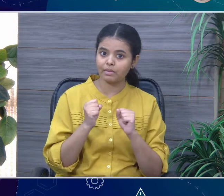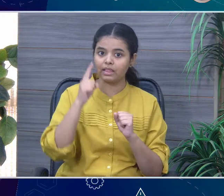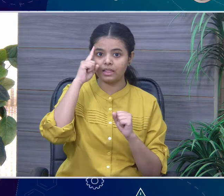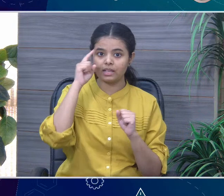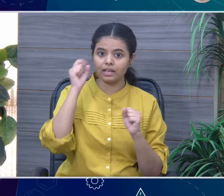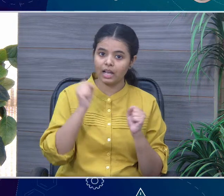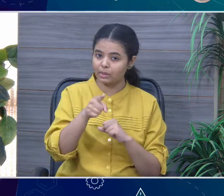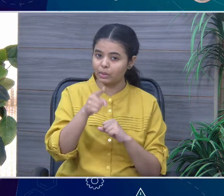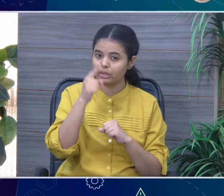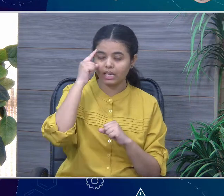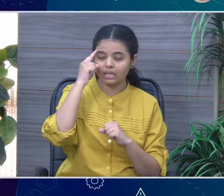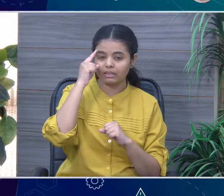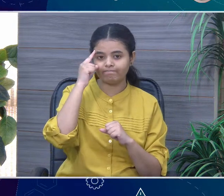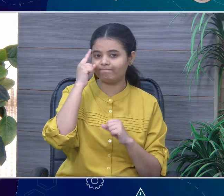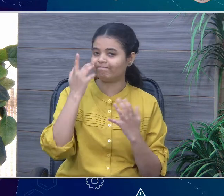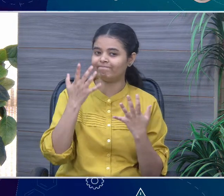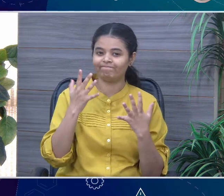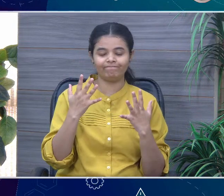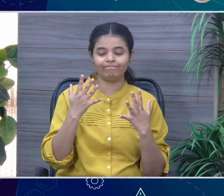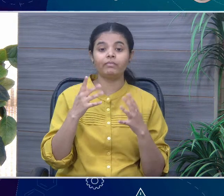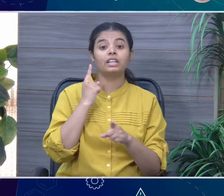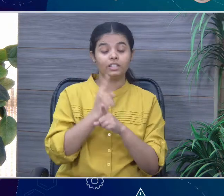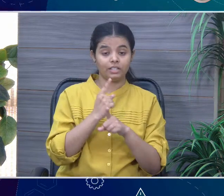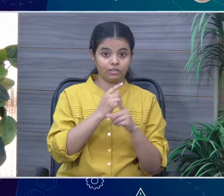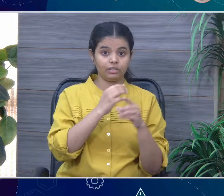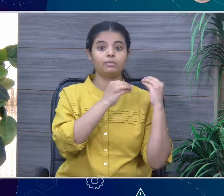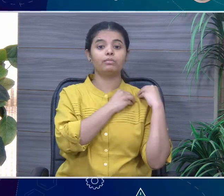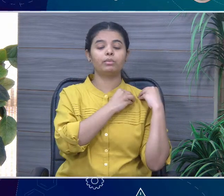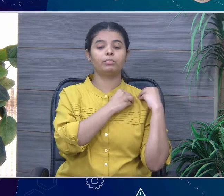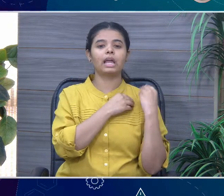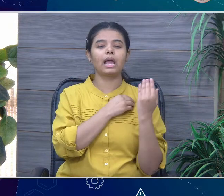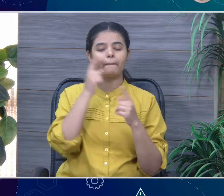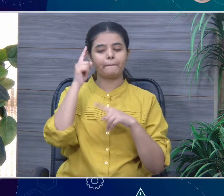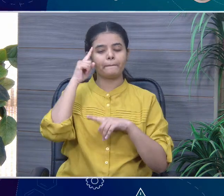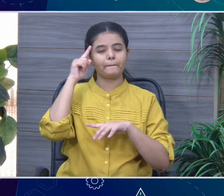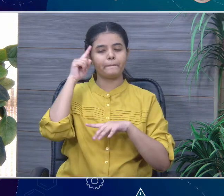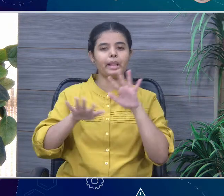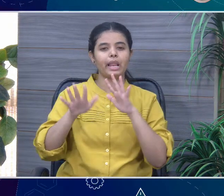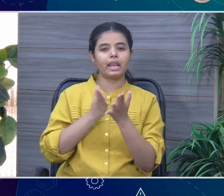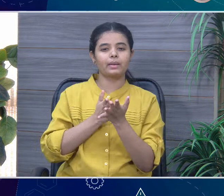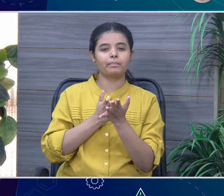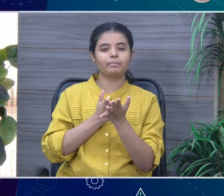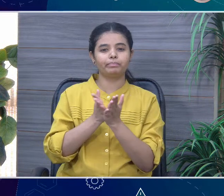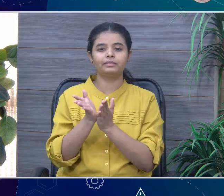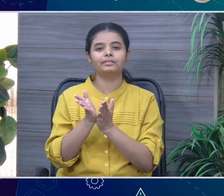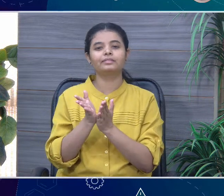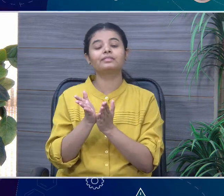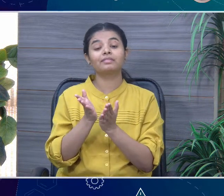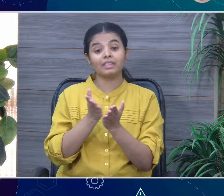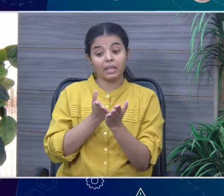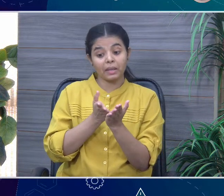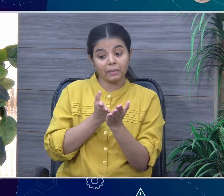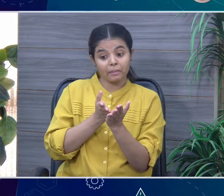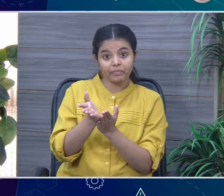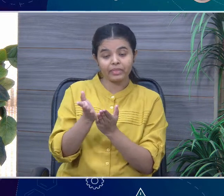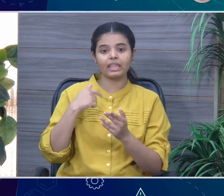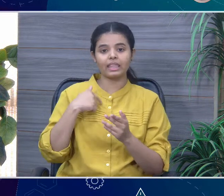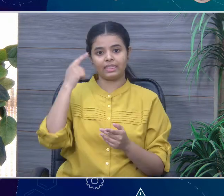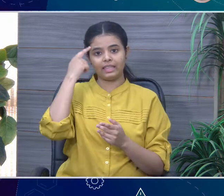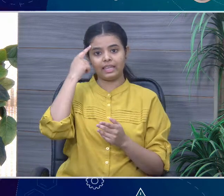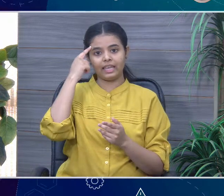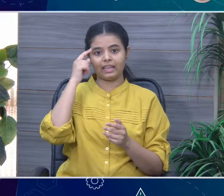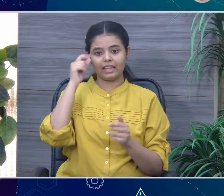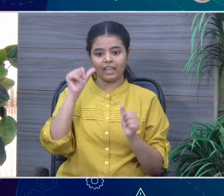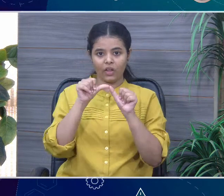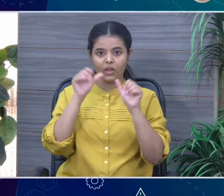I do as a teacher? My planning would be a little different because it's a very specific context. Rather than bringing